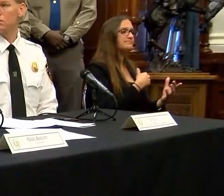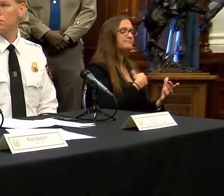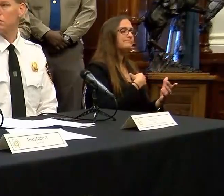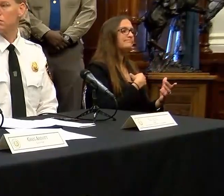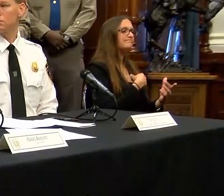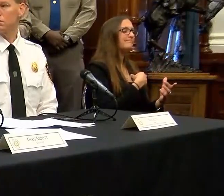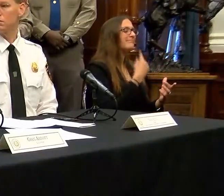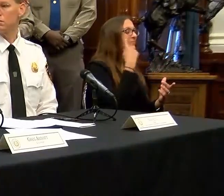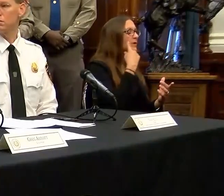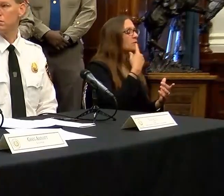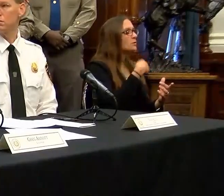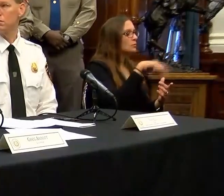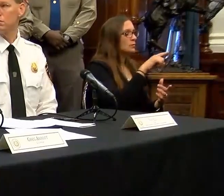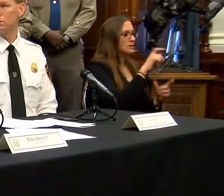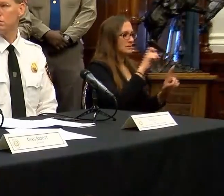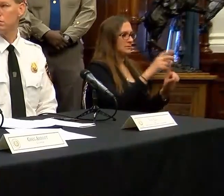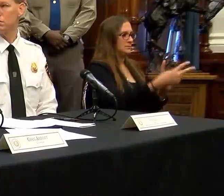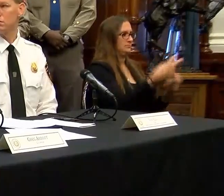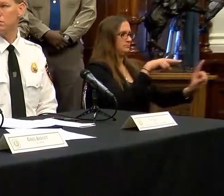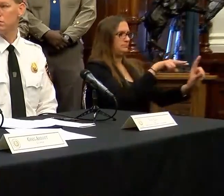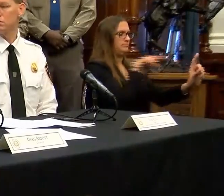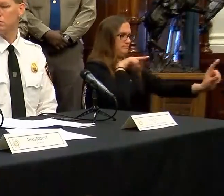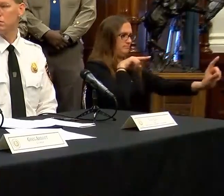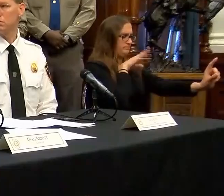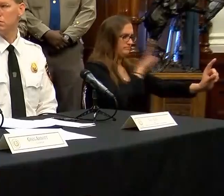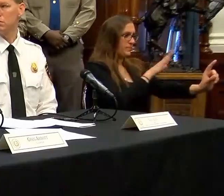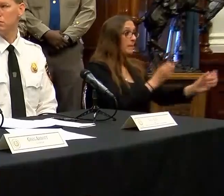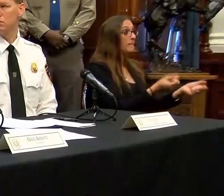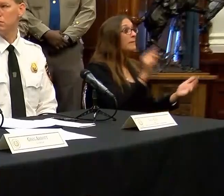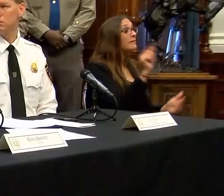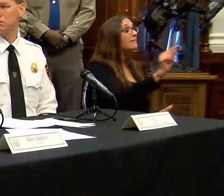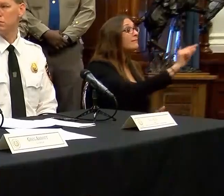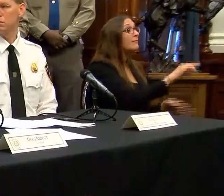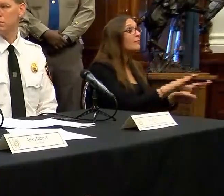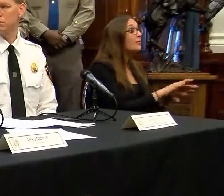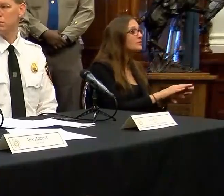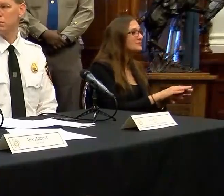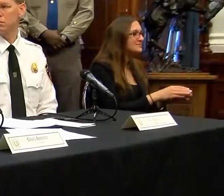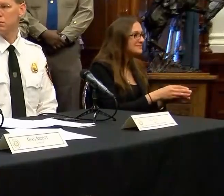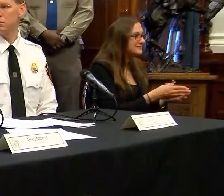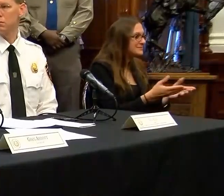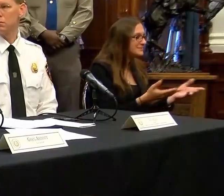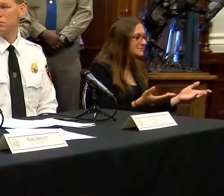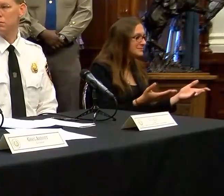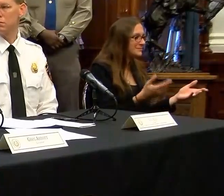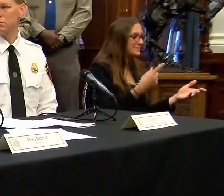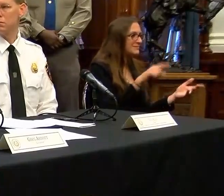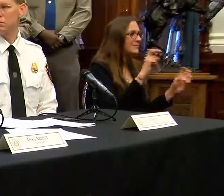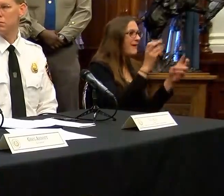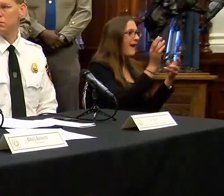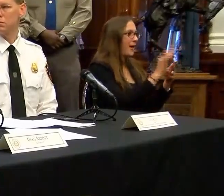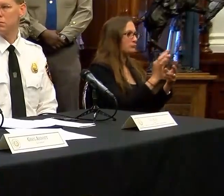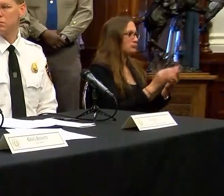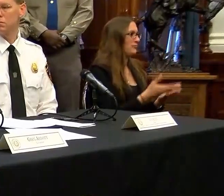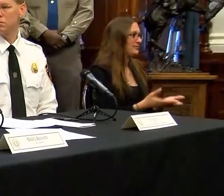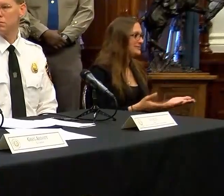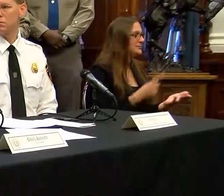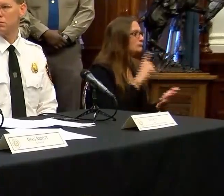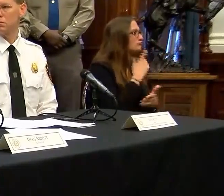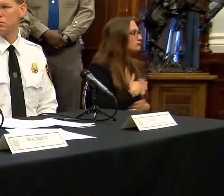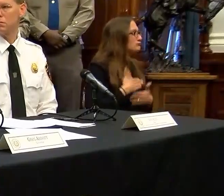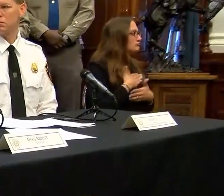I think we should put that in perspective. Many of the things that have closed are things that are, if you will, optional. They're